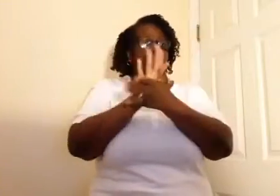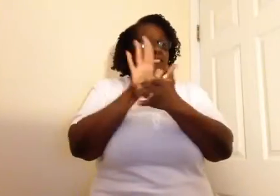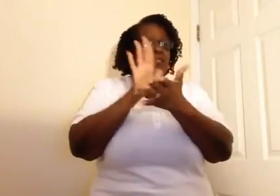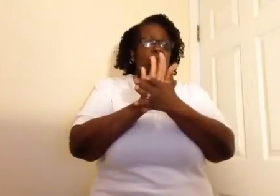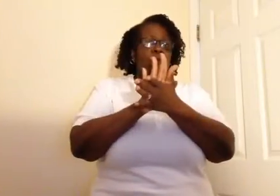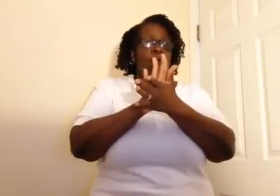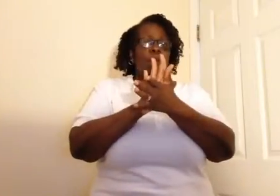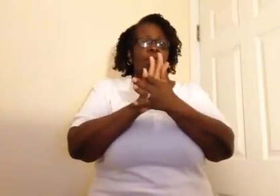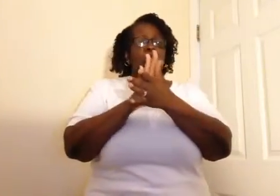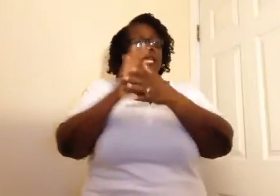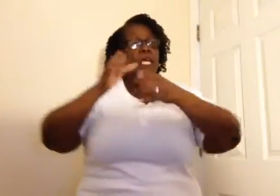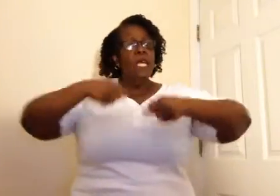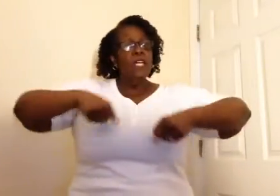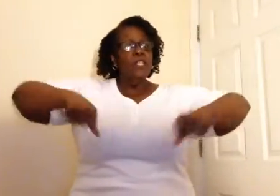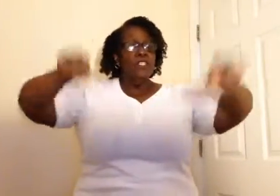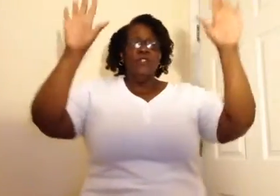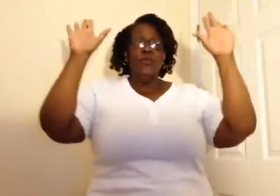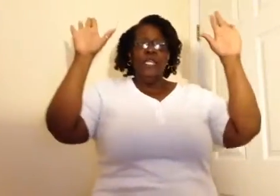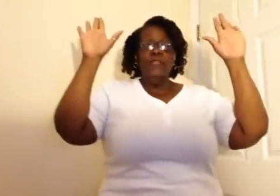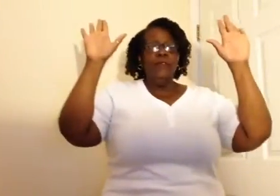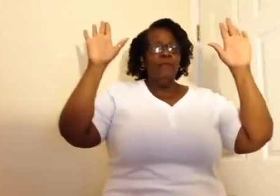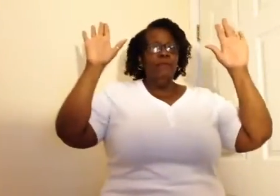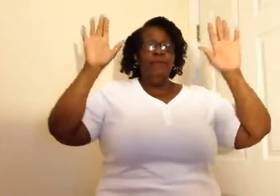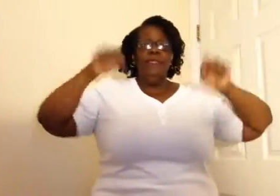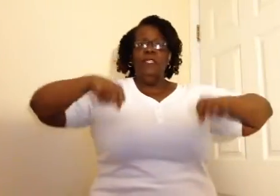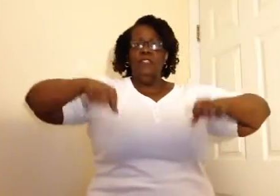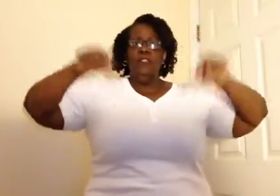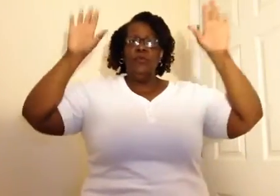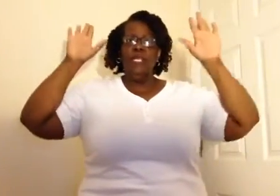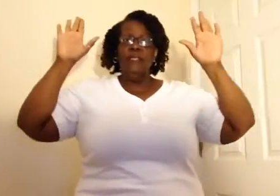school. Sun. Surrender. Surrender.